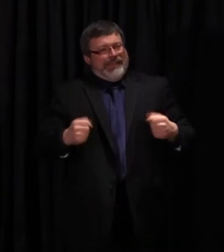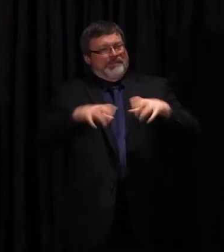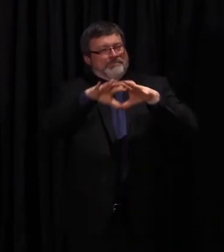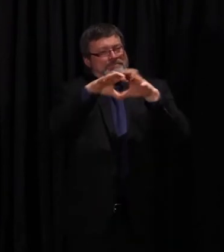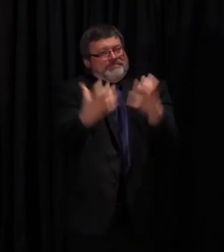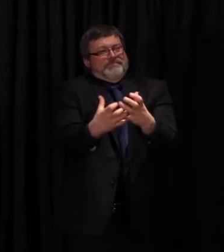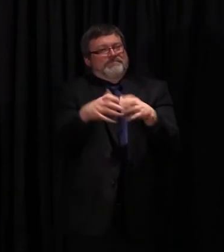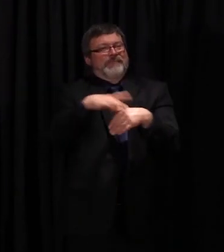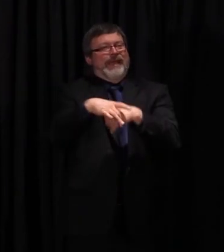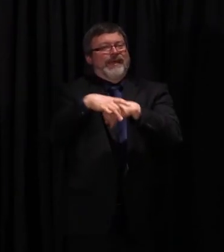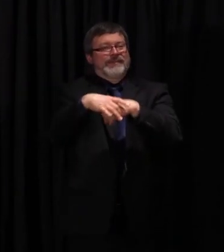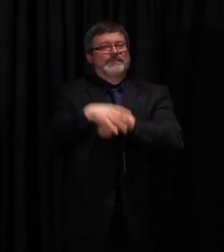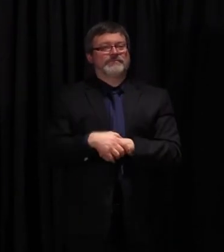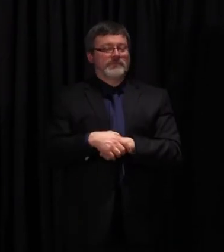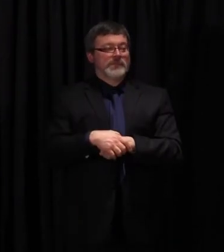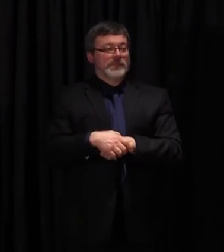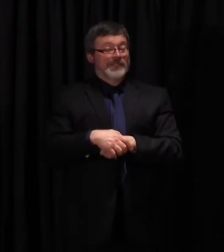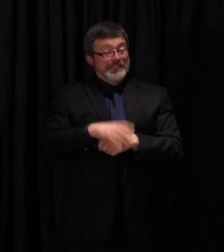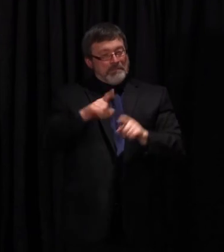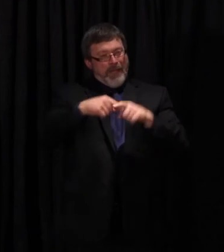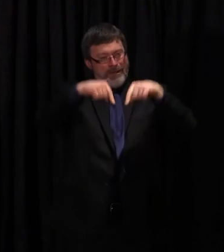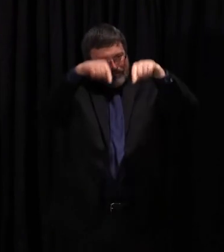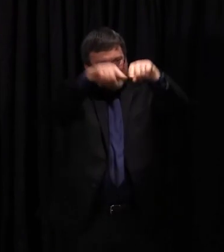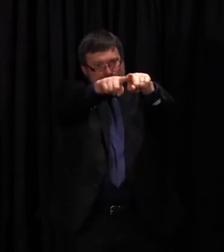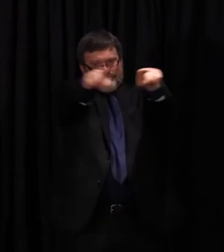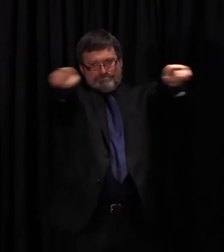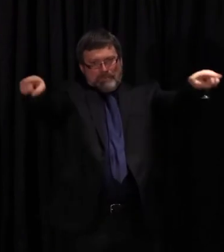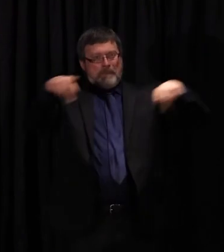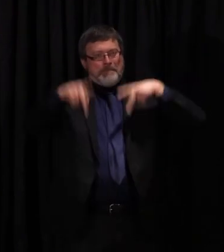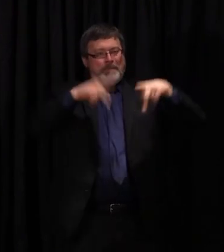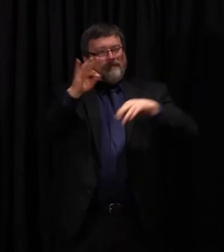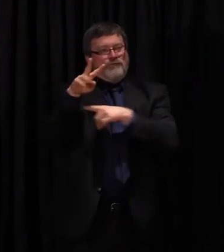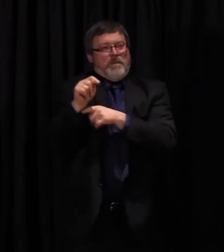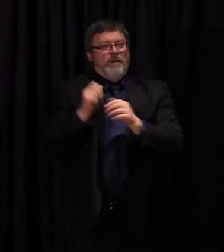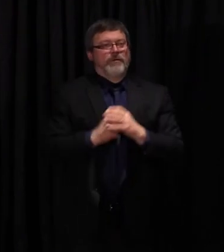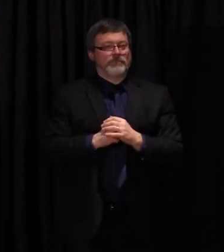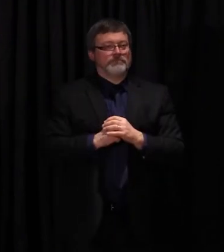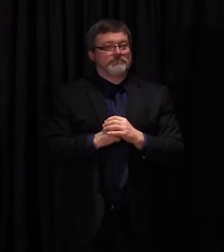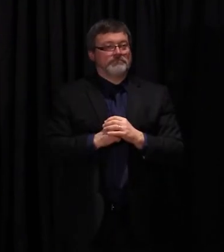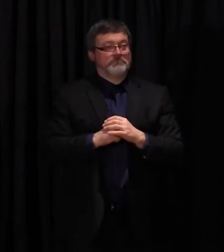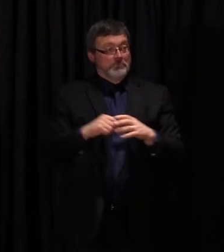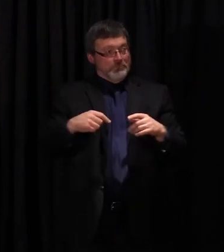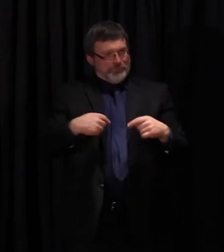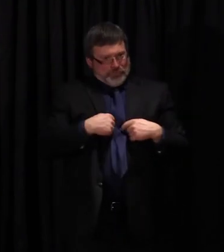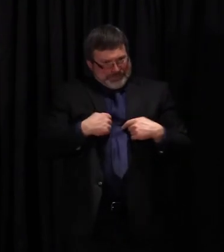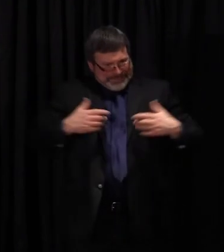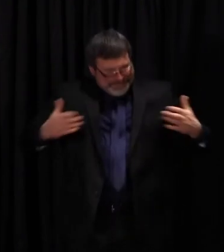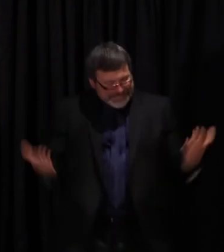It's about the people of Vermont. We're here for them.